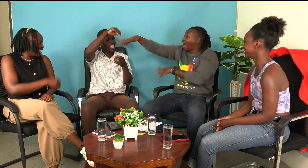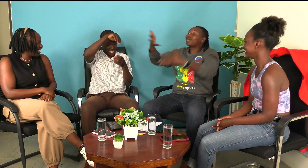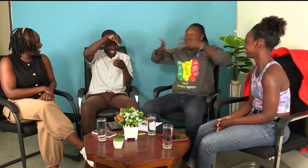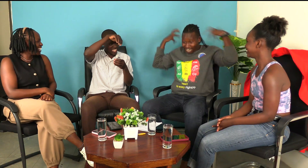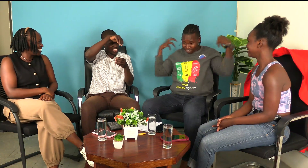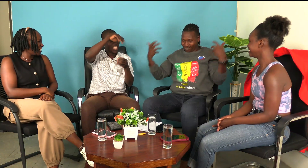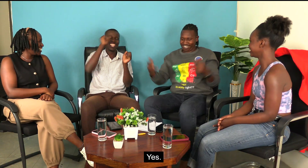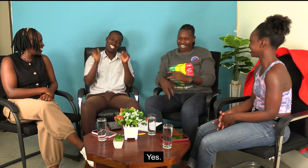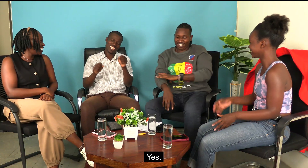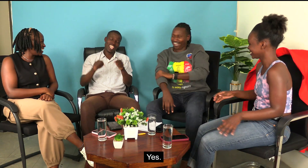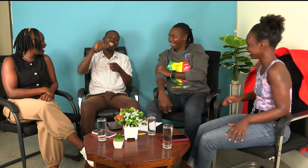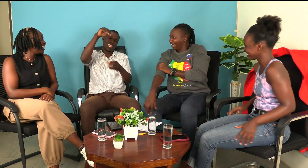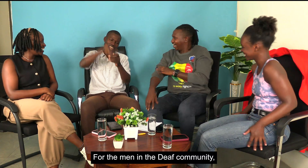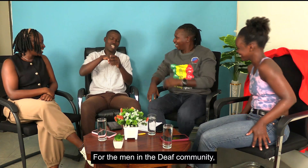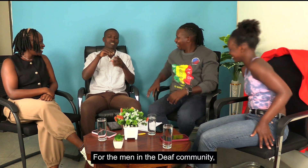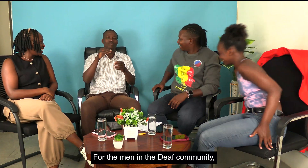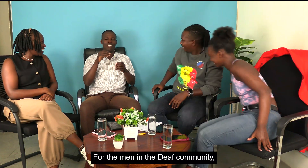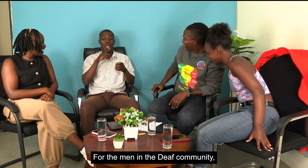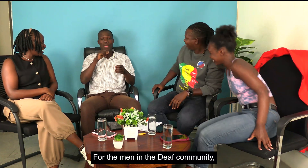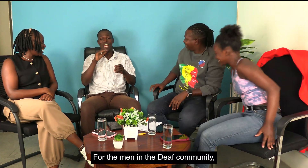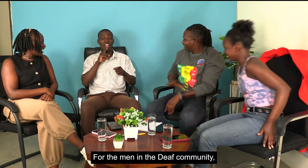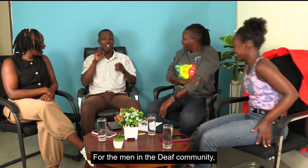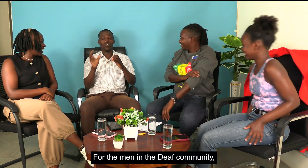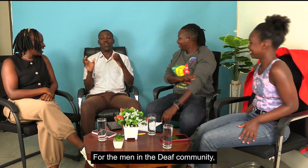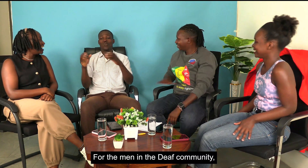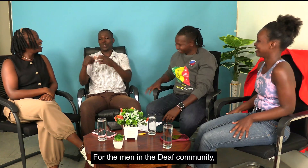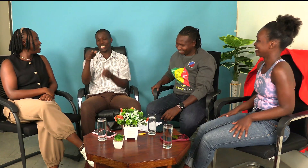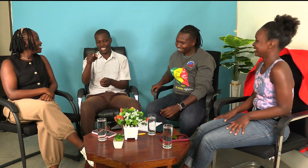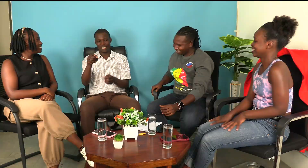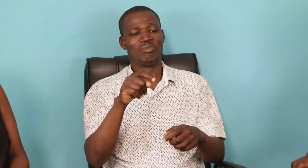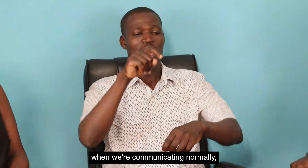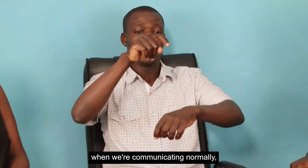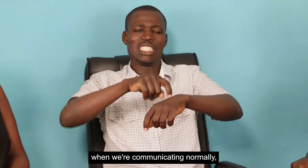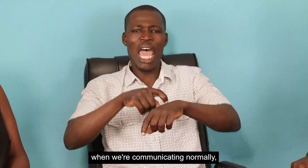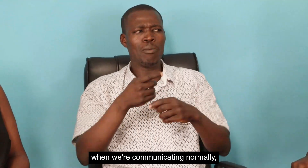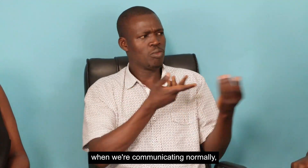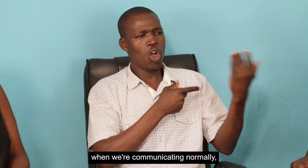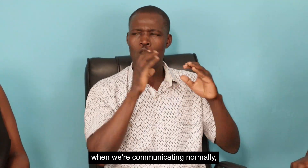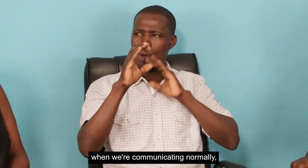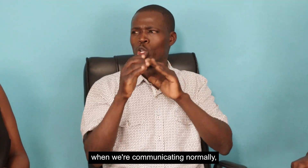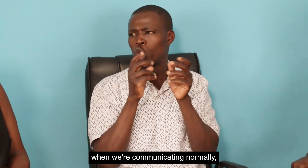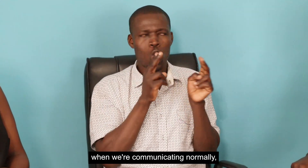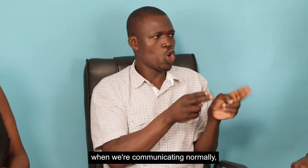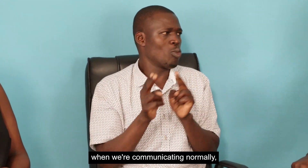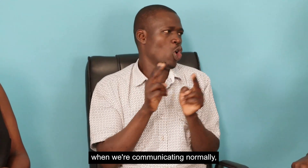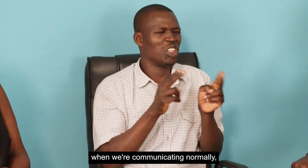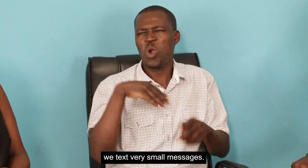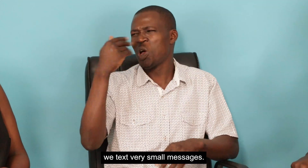when you borrow, very humble. I was borrowing like a cat, but whenever I'm giving it back, it's like a lion. In the deaf community,